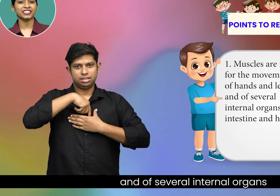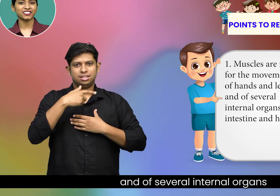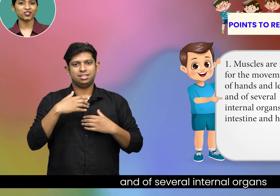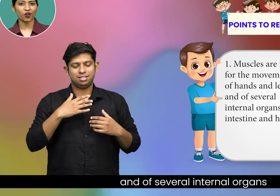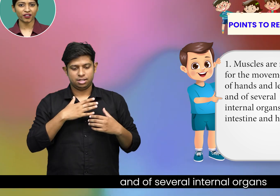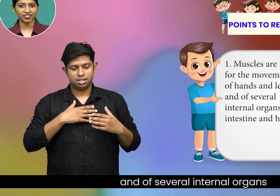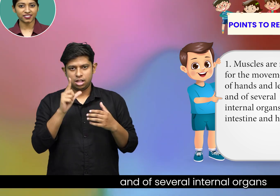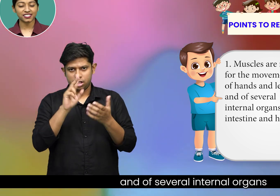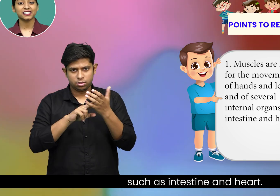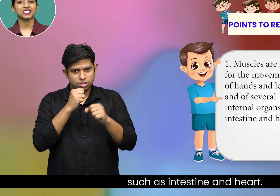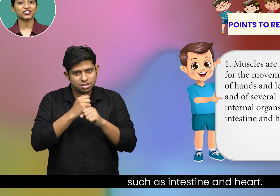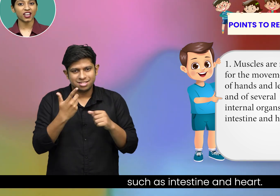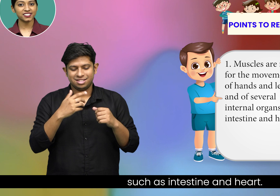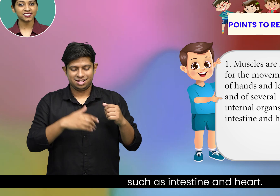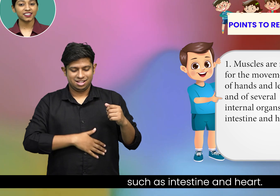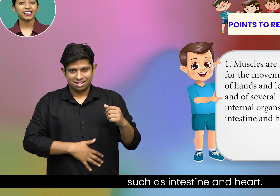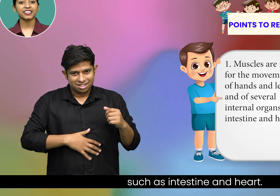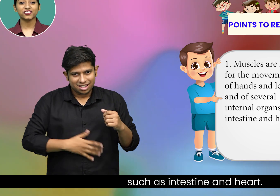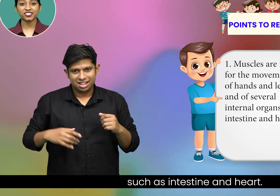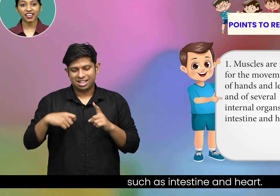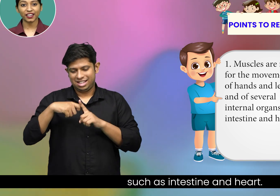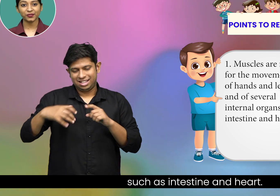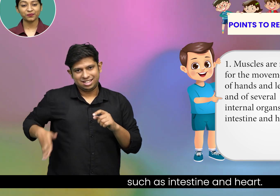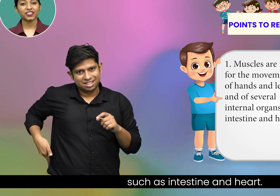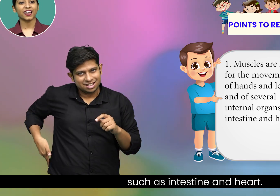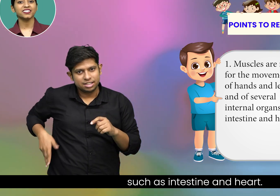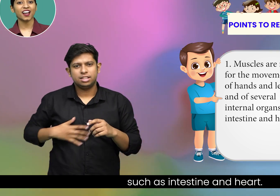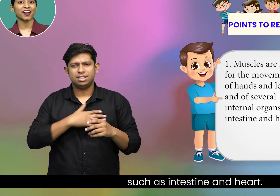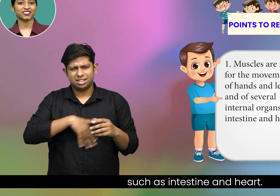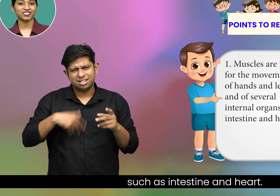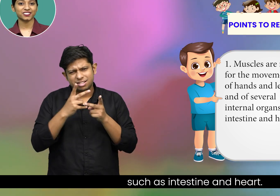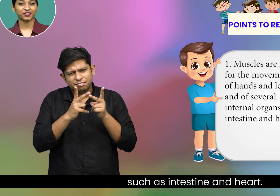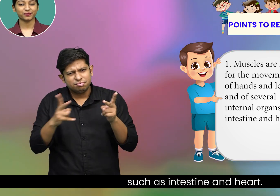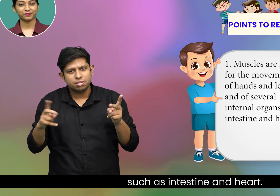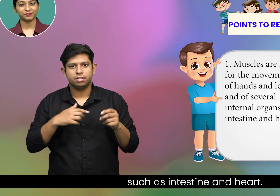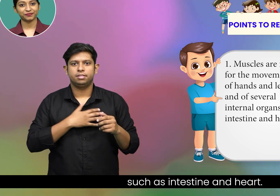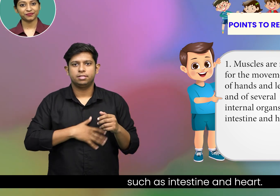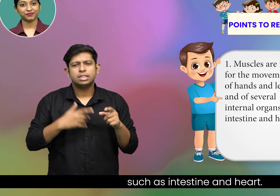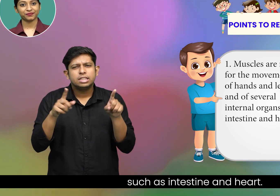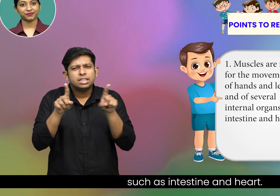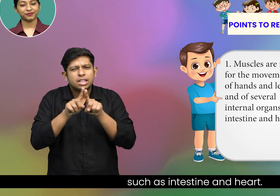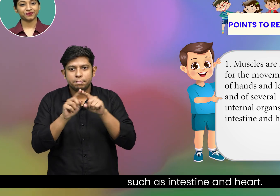several internal organs such as intestine and heart.